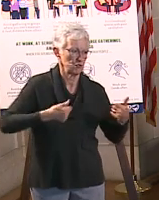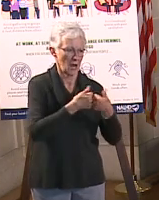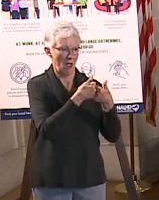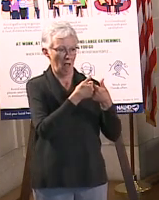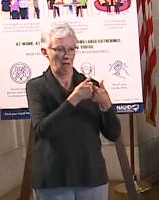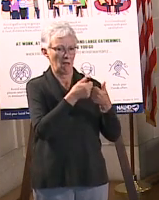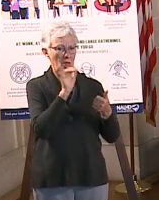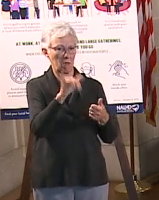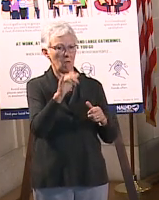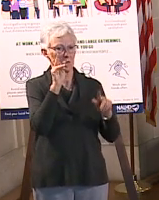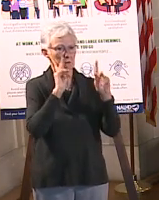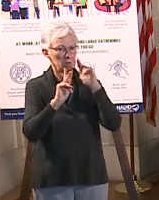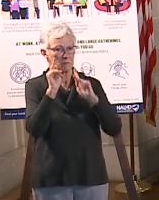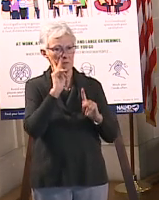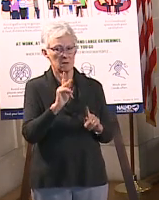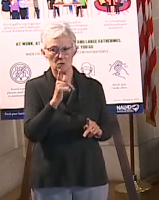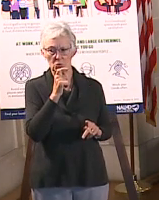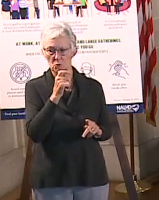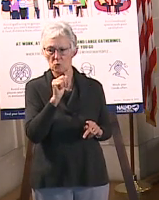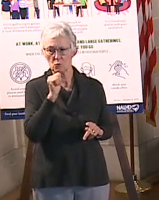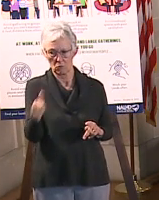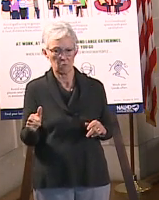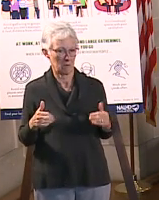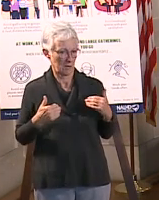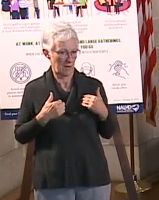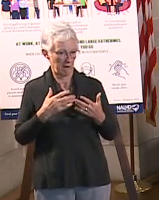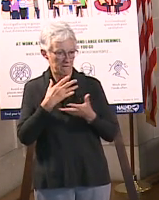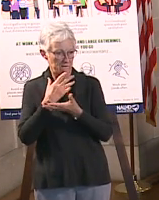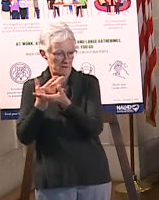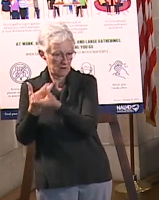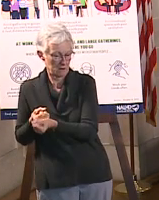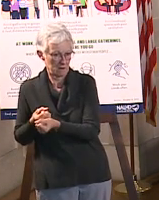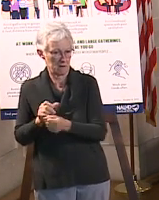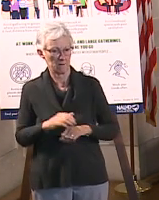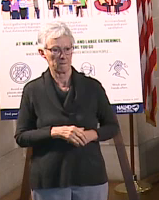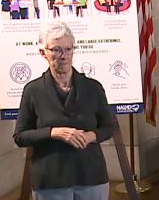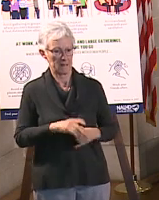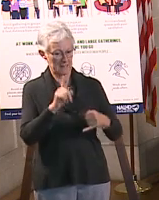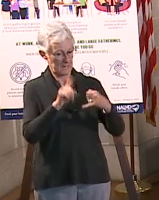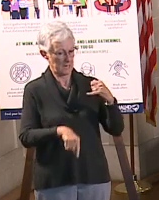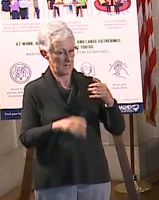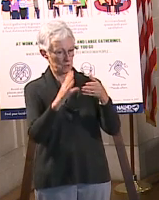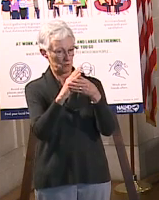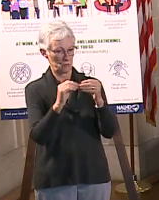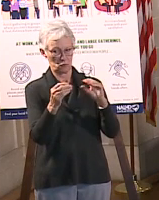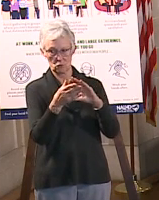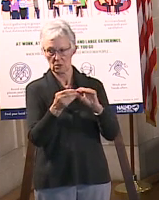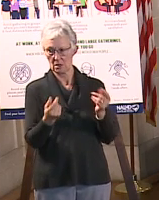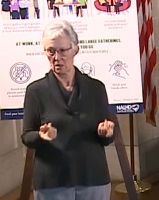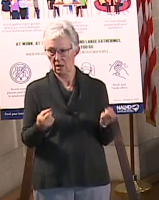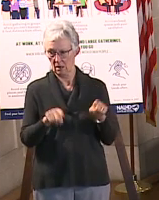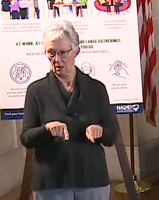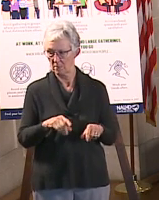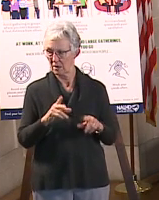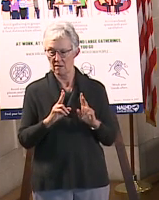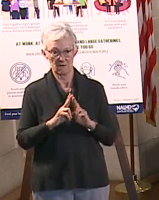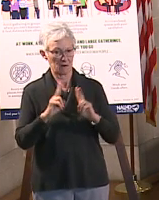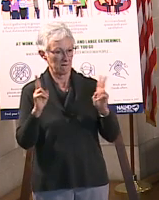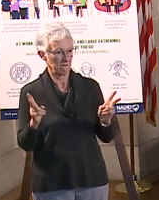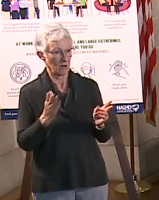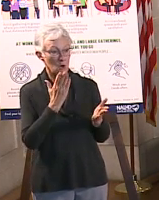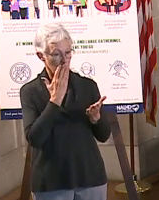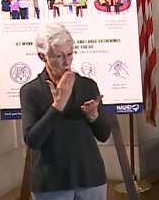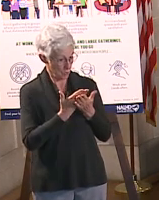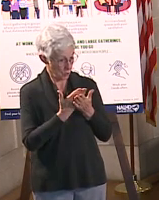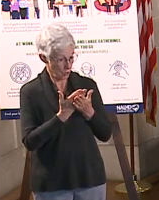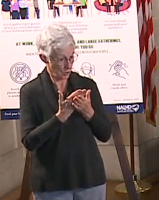those faithful. And of course, as you know, the end of the story, which turns out to be a very good